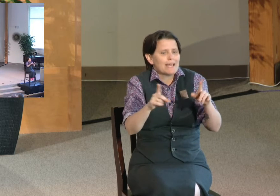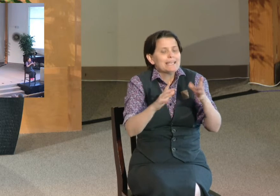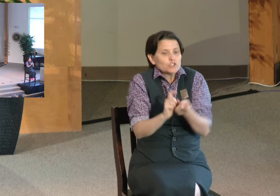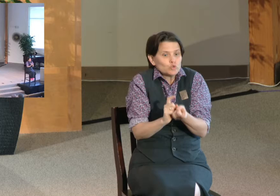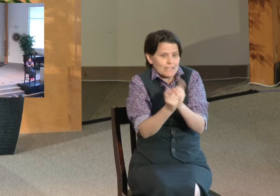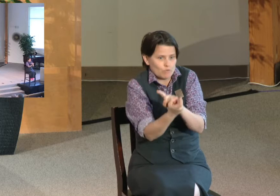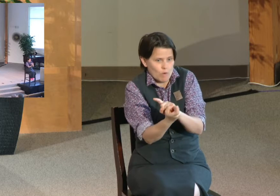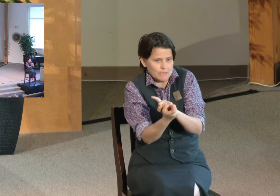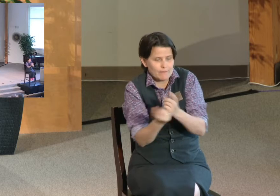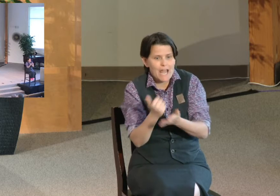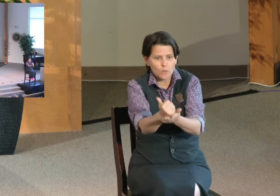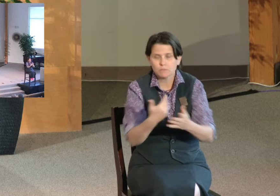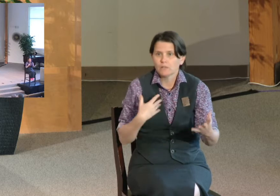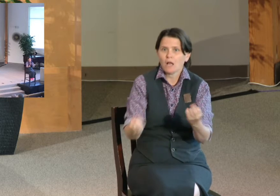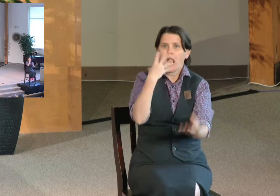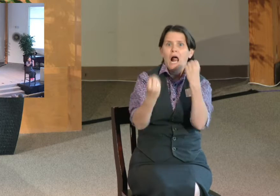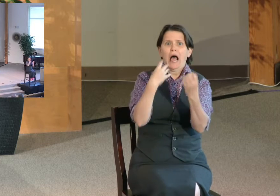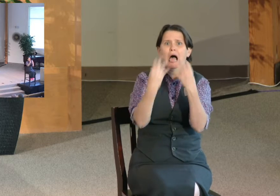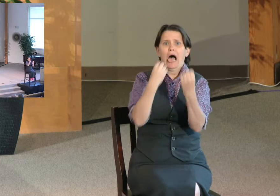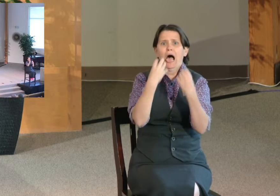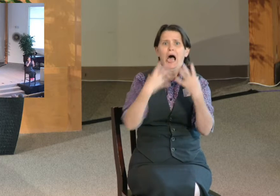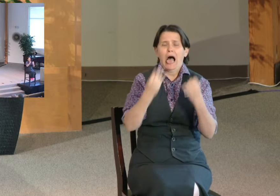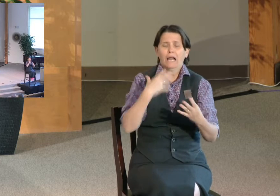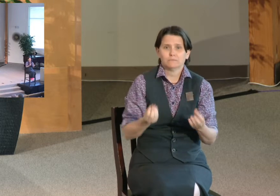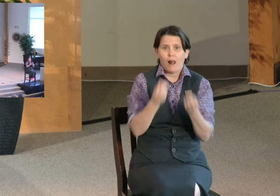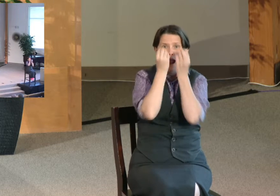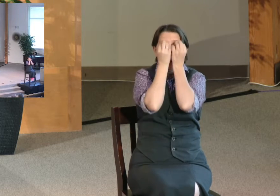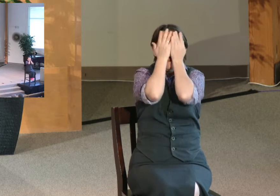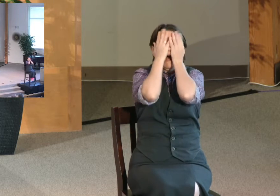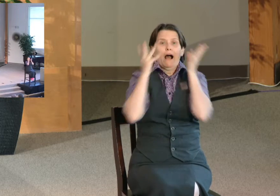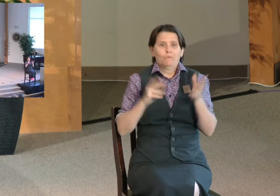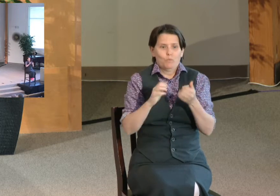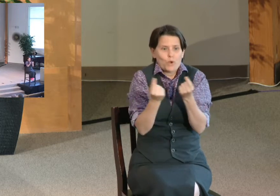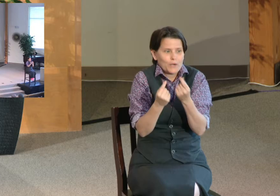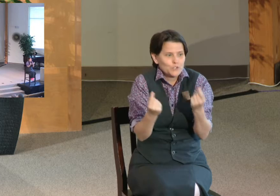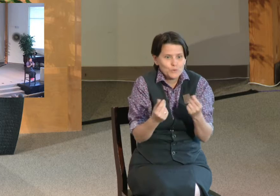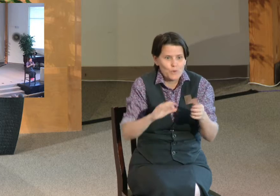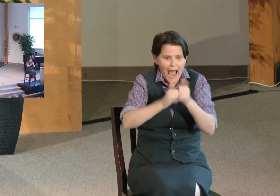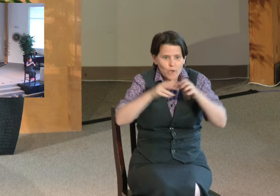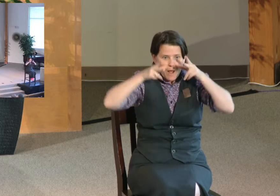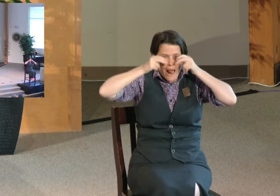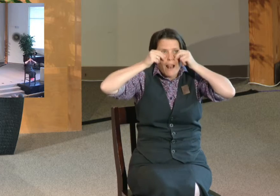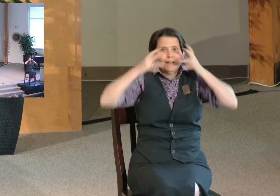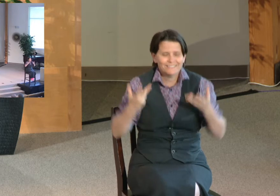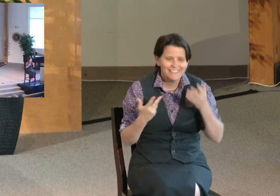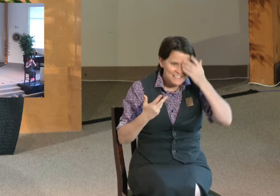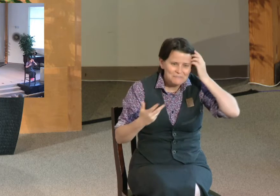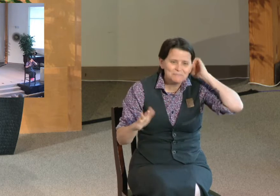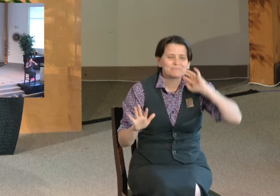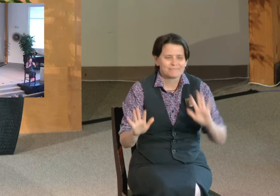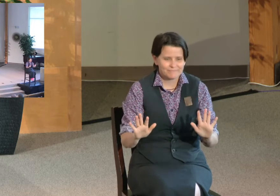am I going to take that all in? One is, I want you to know that this is being recorded, so you can use it as